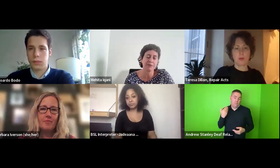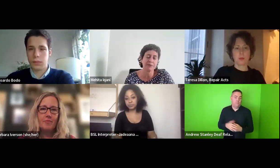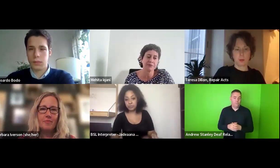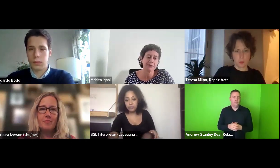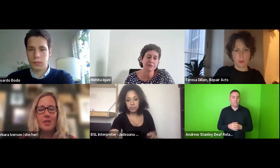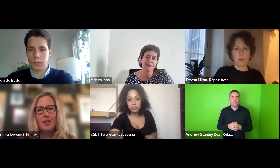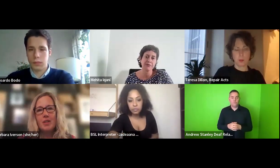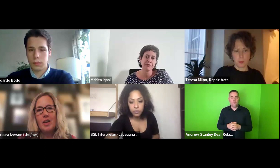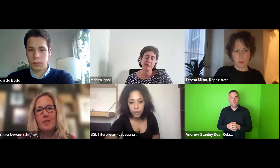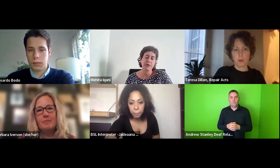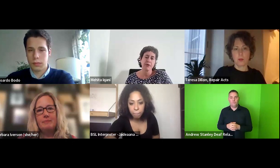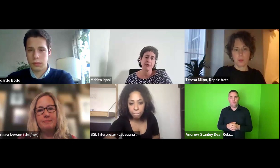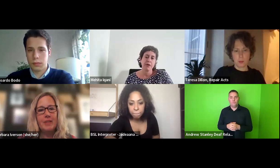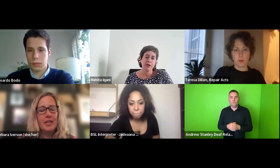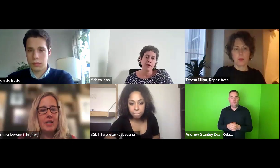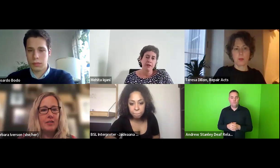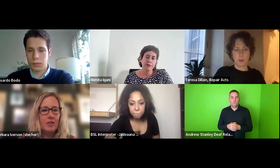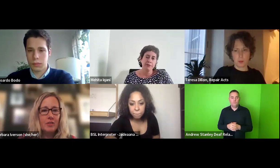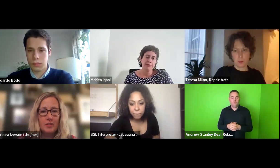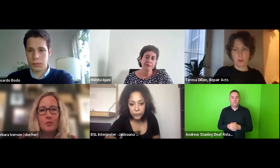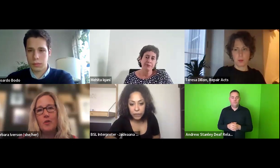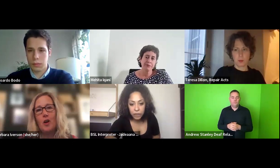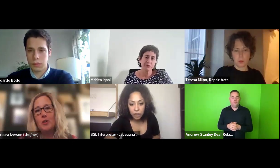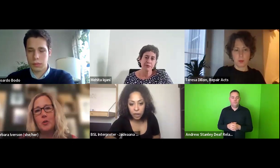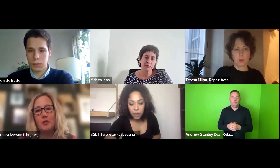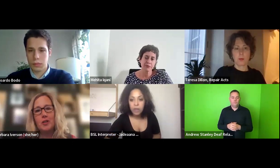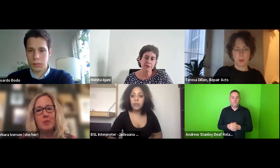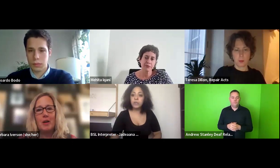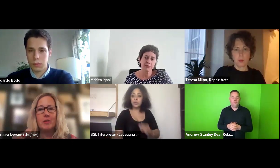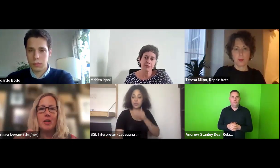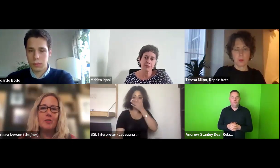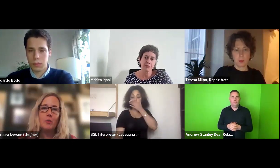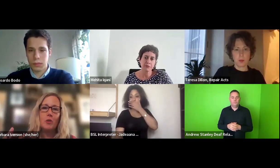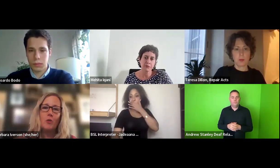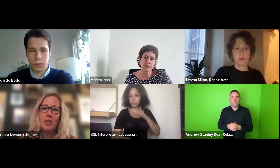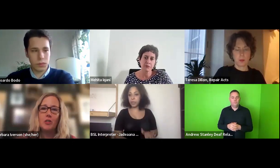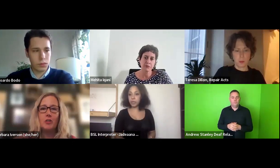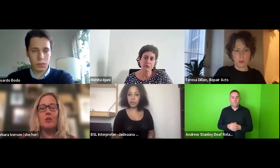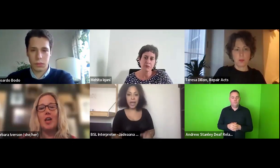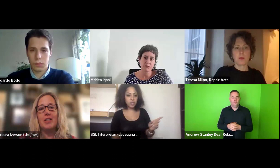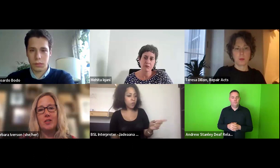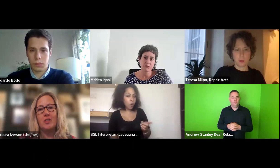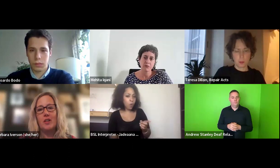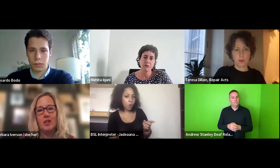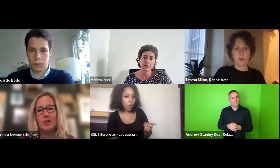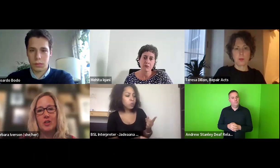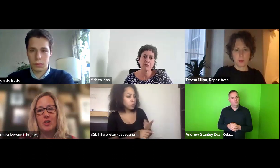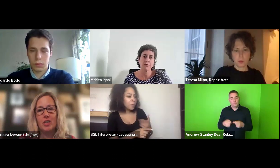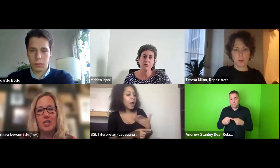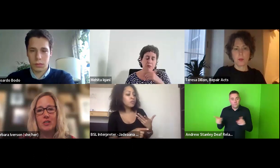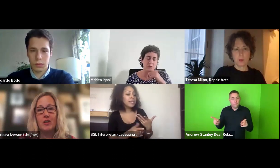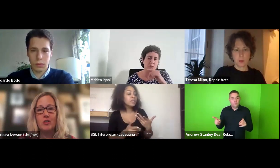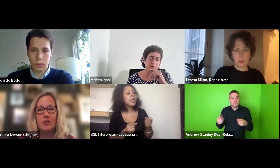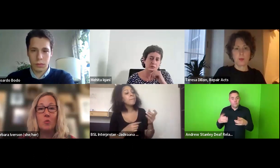Yeah. Yeah. And you've all sort of talked about kind of those coalitions, those alliances that are